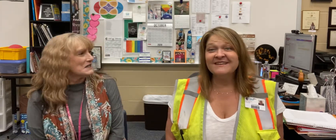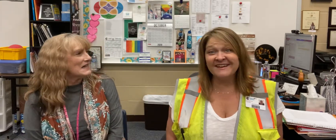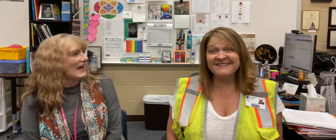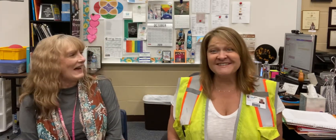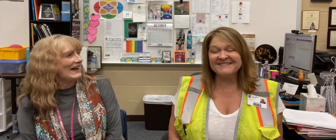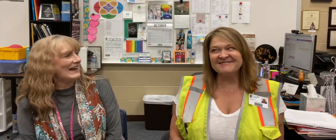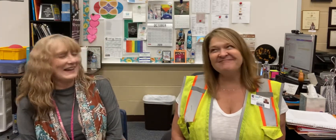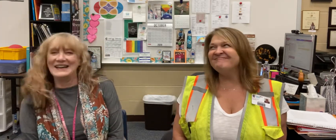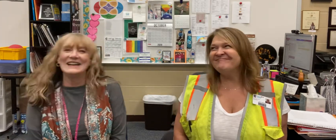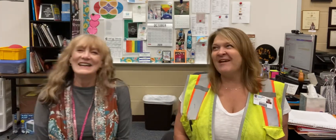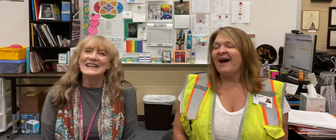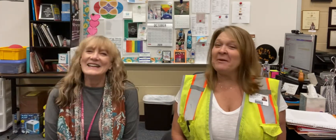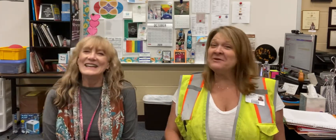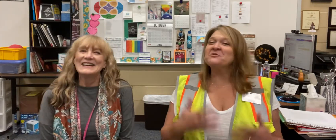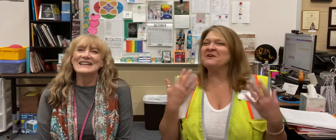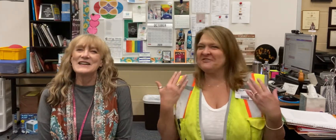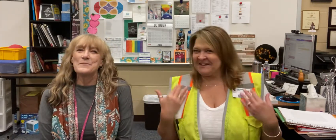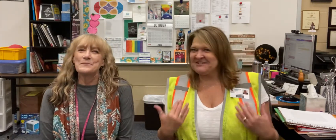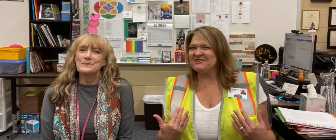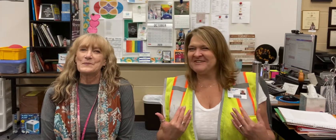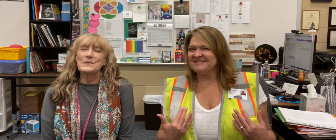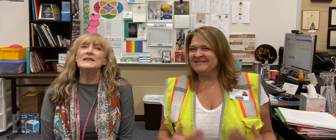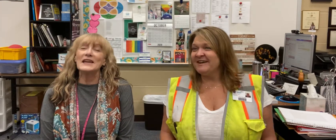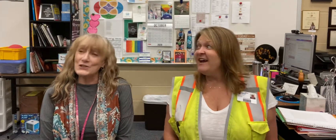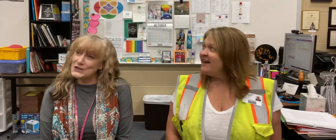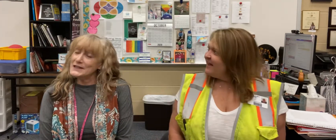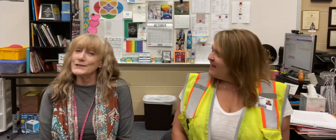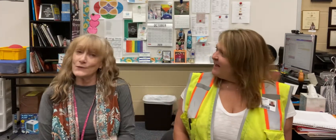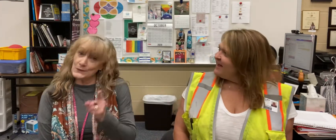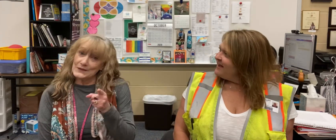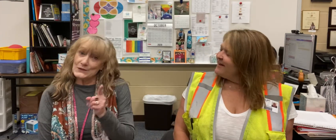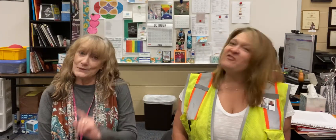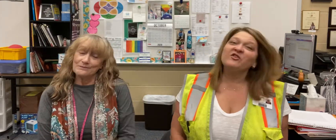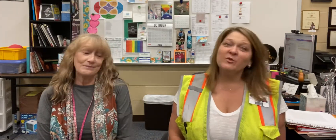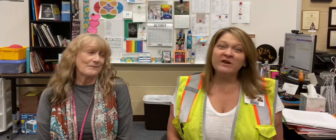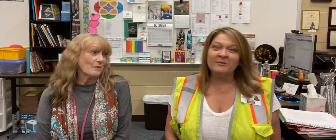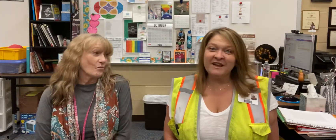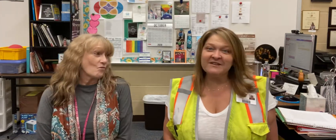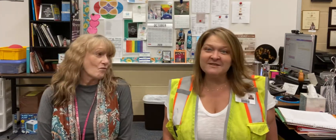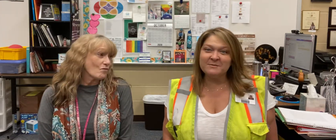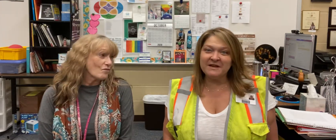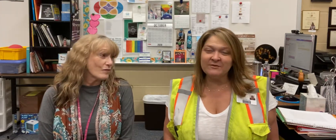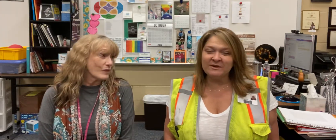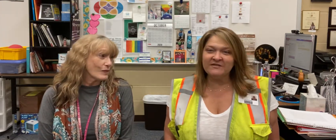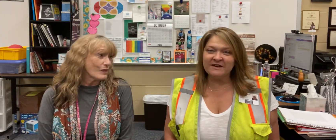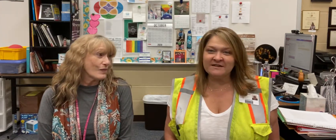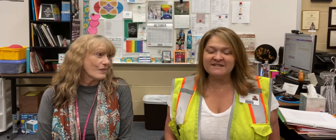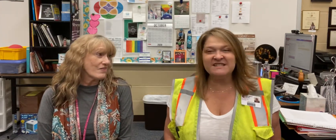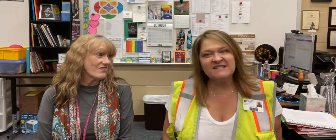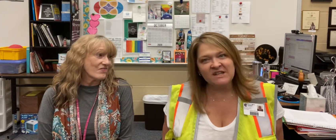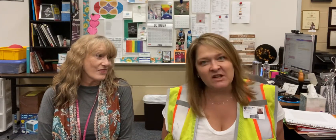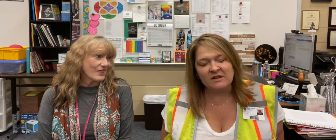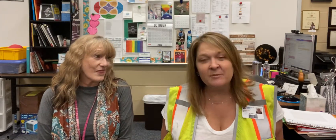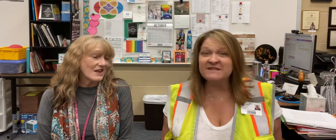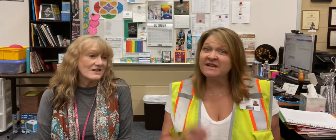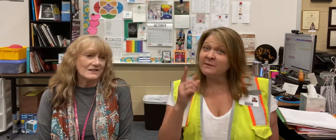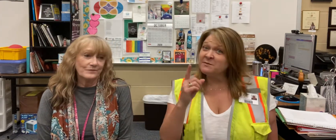Yes. I'm under renovation. Yes, she is, for reals. For real, my house is being renovated still. But today I'm supposed to